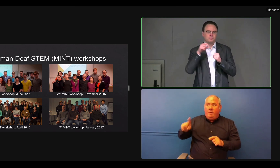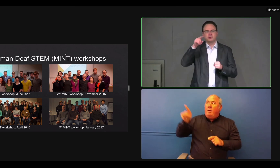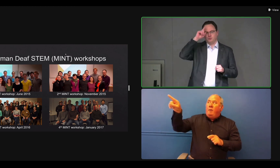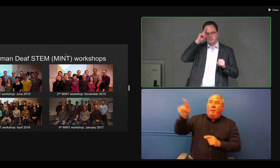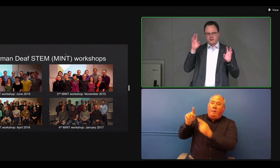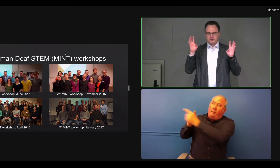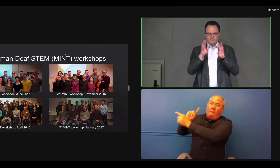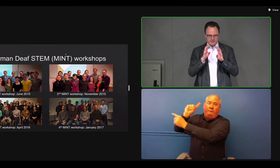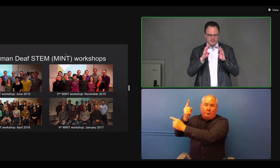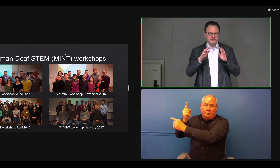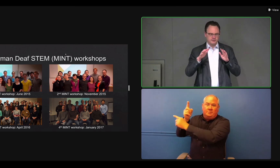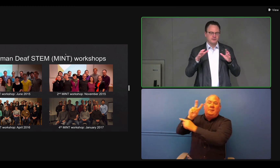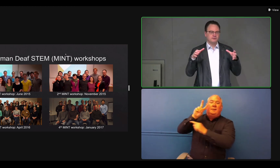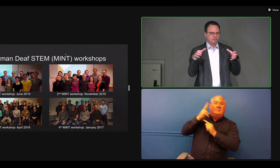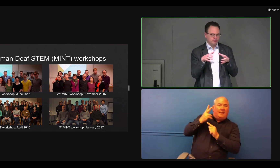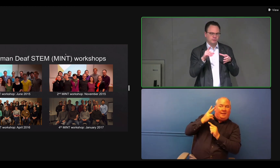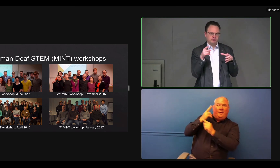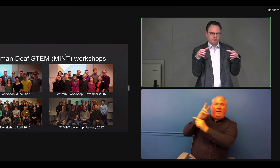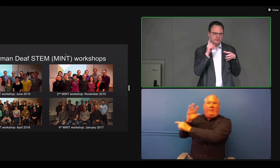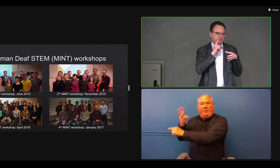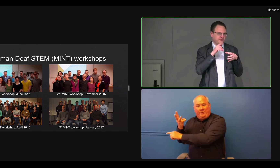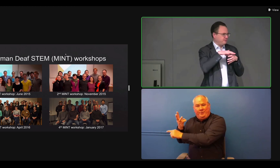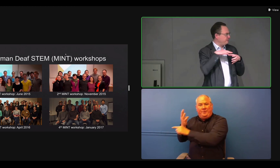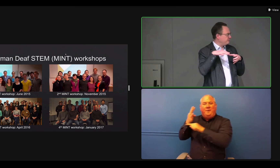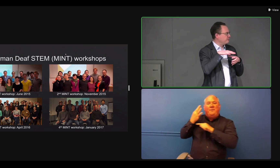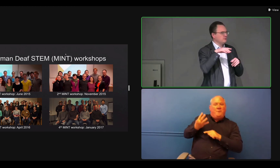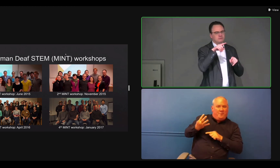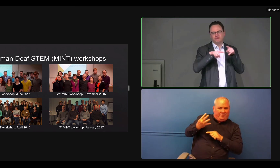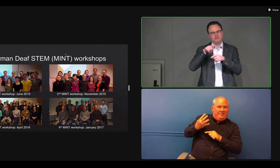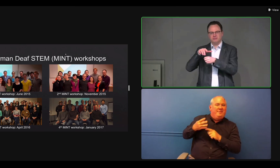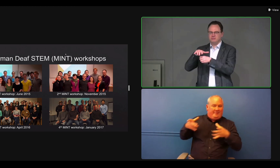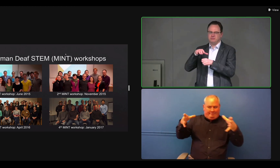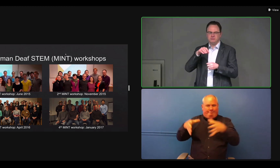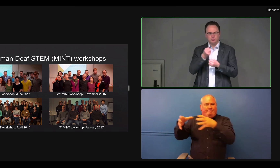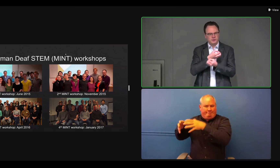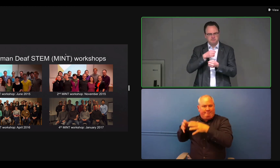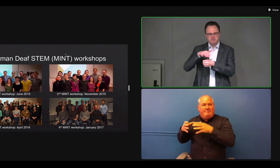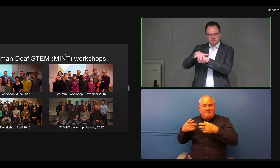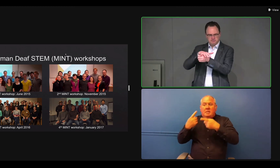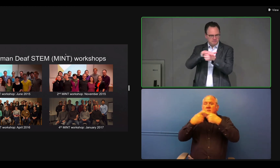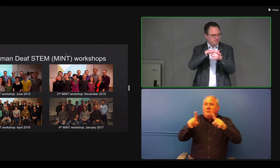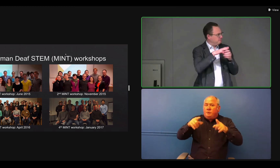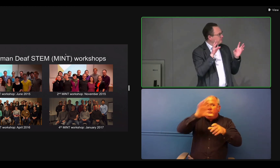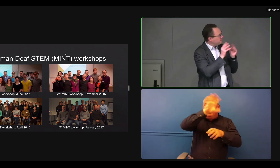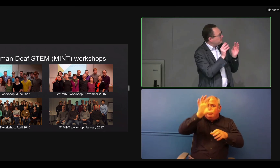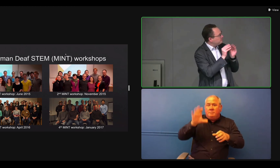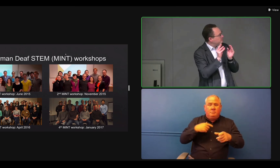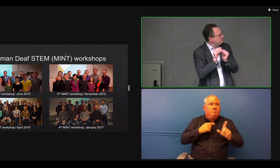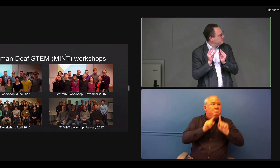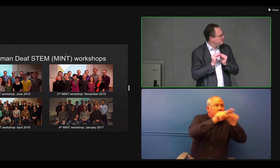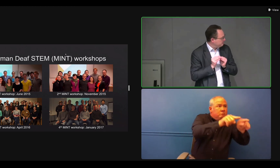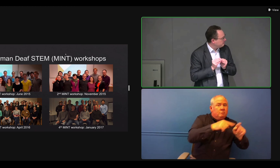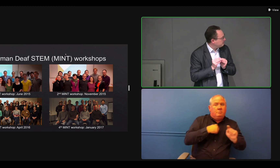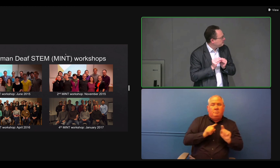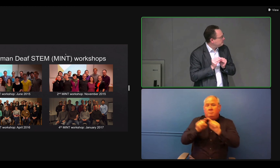You see here on this slide pictures of the first 4 convenings of the MINT workshops. These